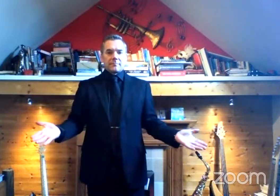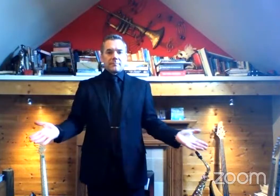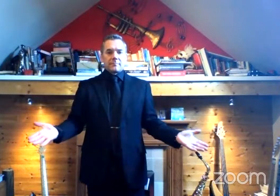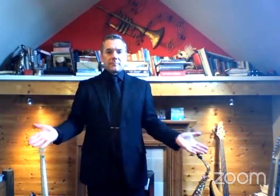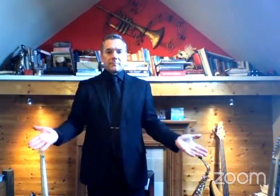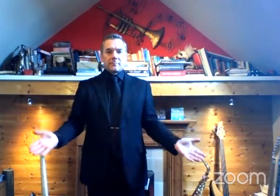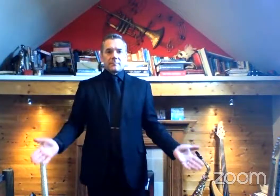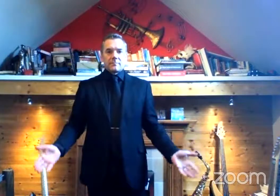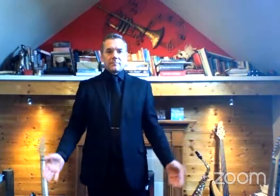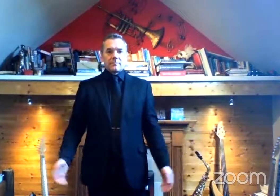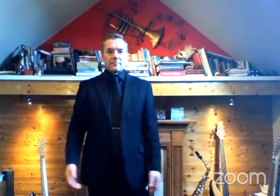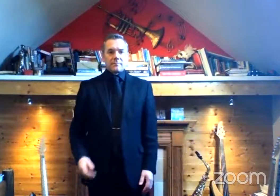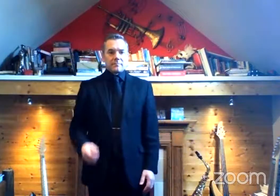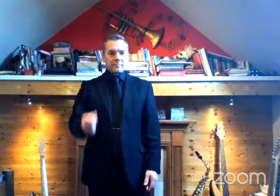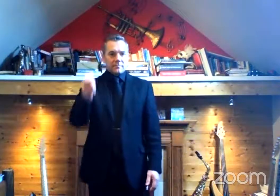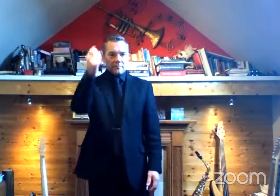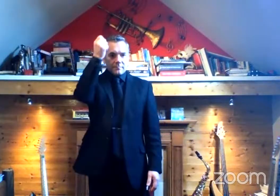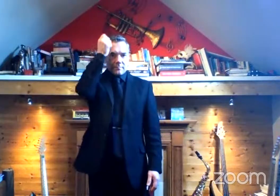passing by,